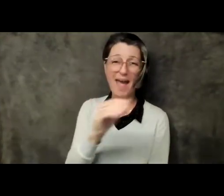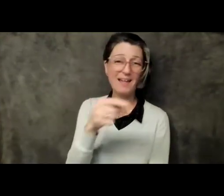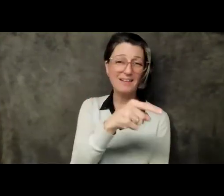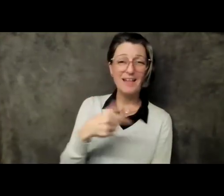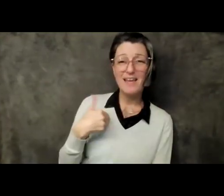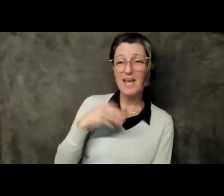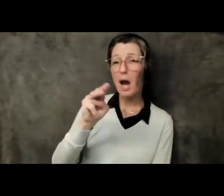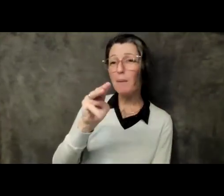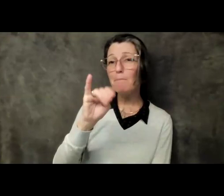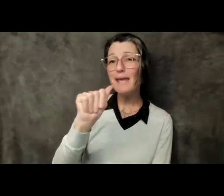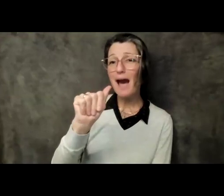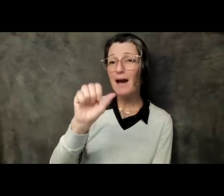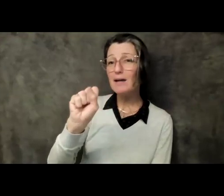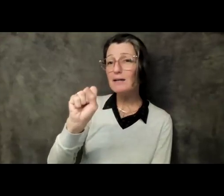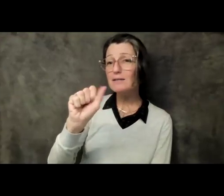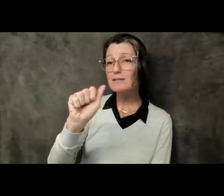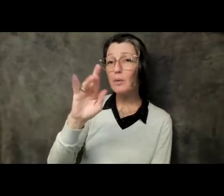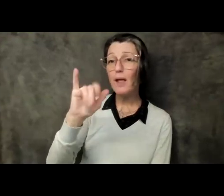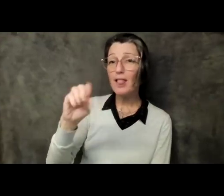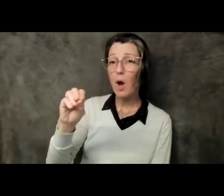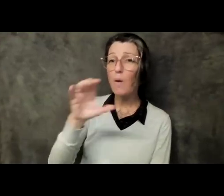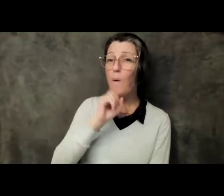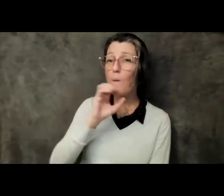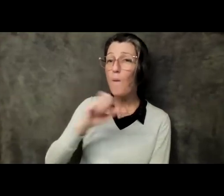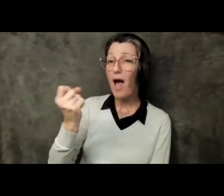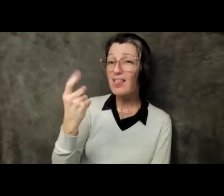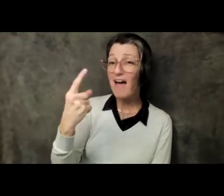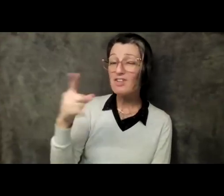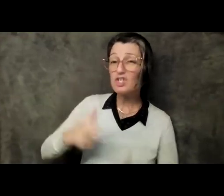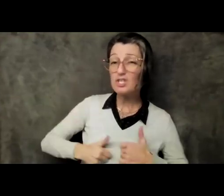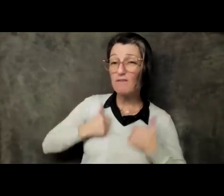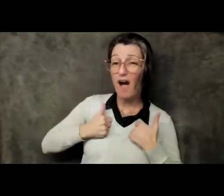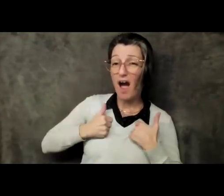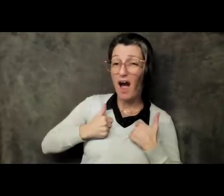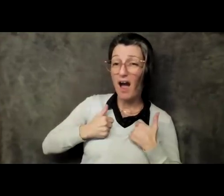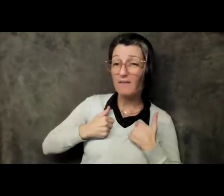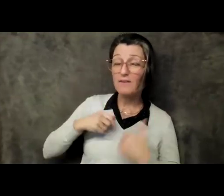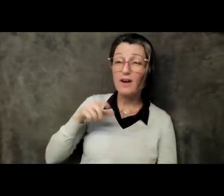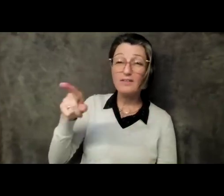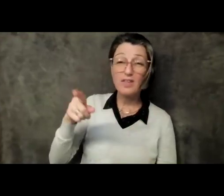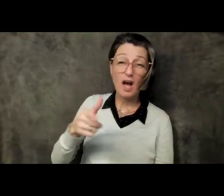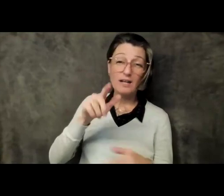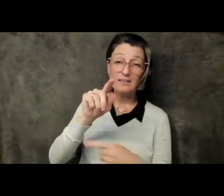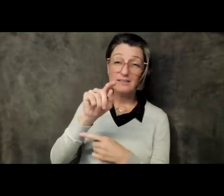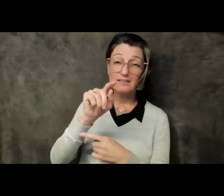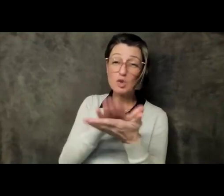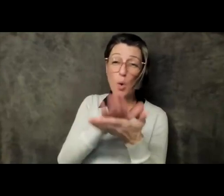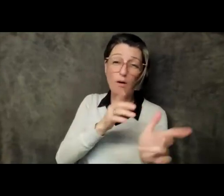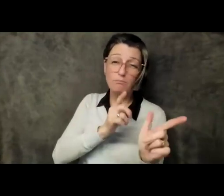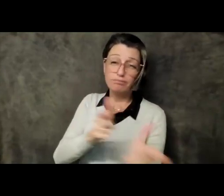the 11-year-old survivor of the Uvalde school shootings, who covered herself in her friend's